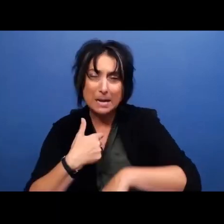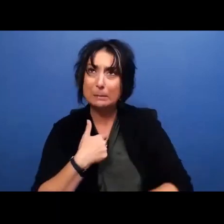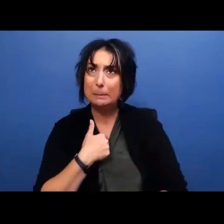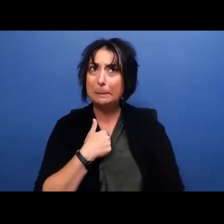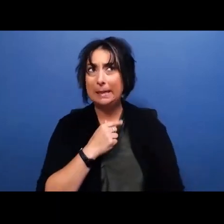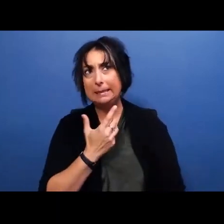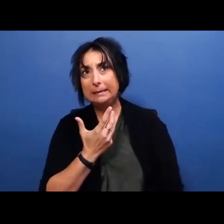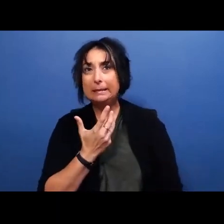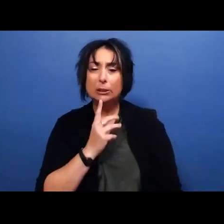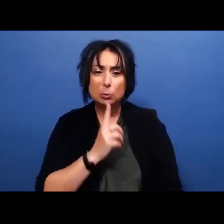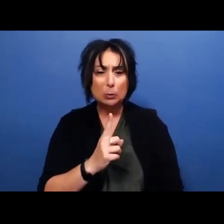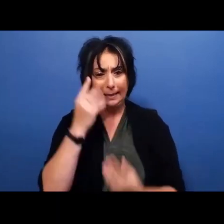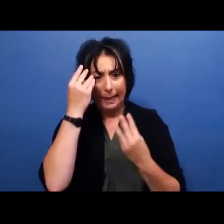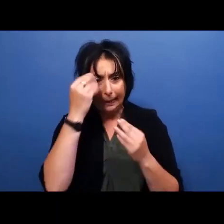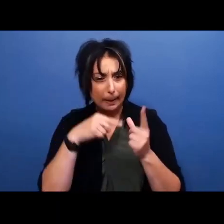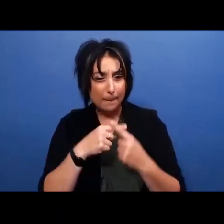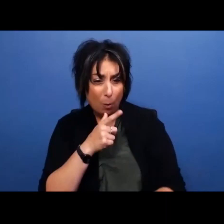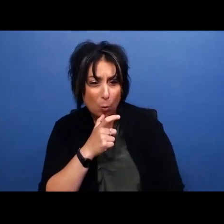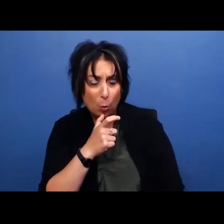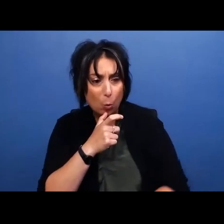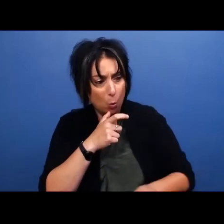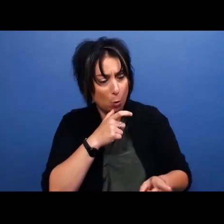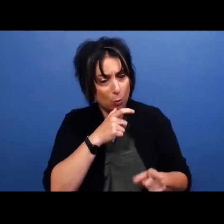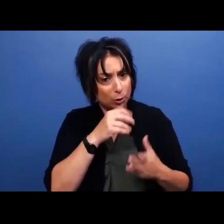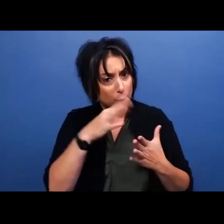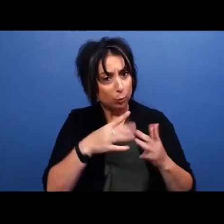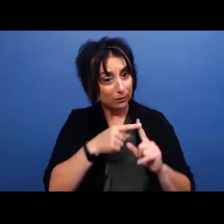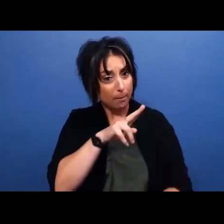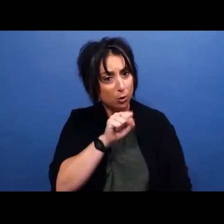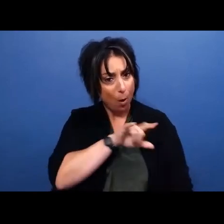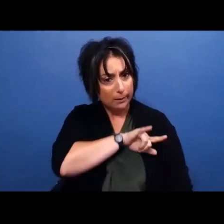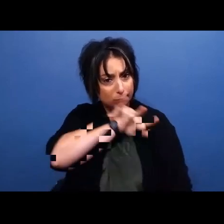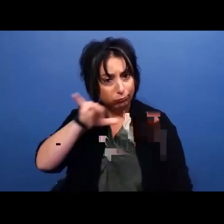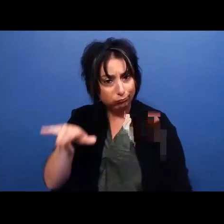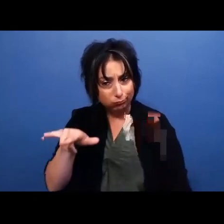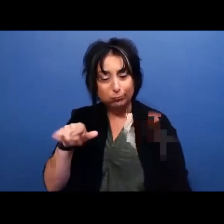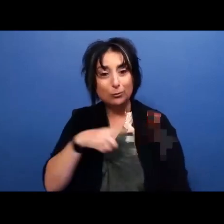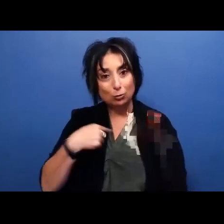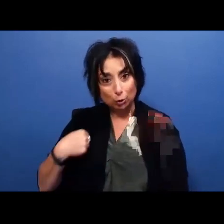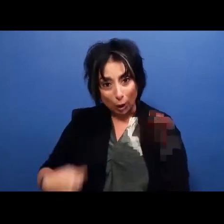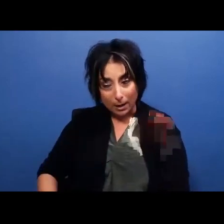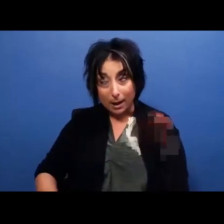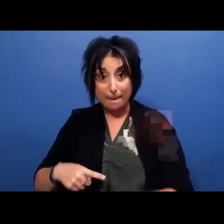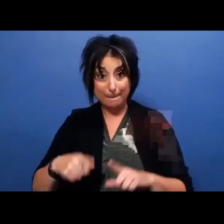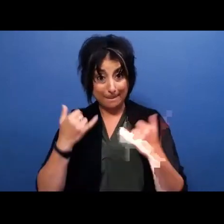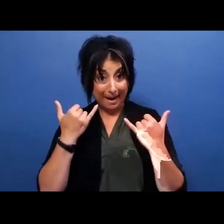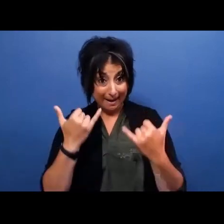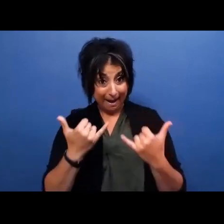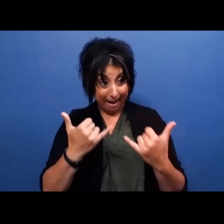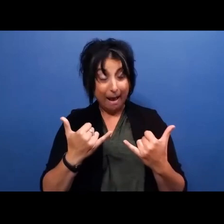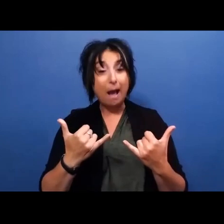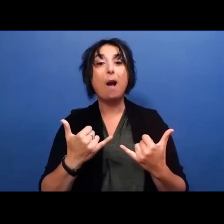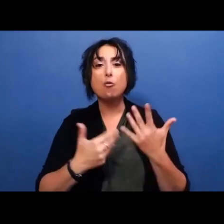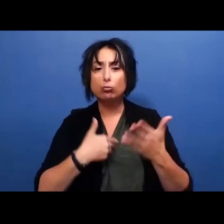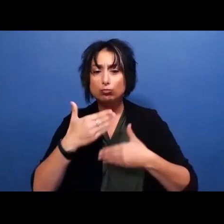about students from the United States going to China. But what I've come to realize and understand in working